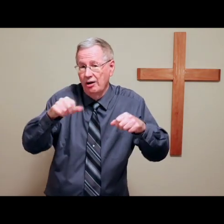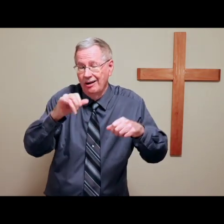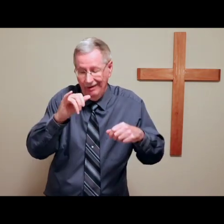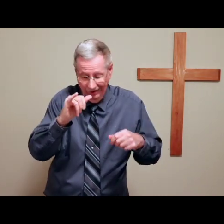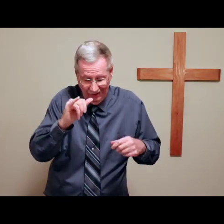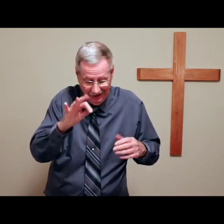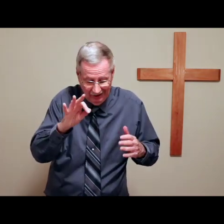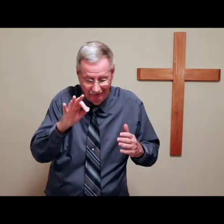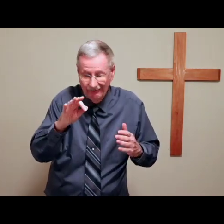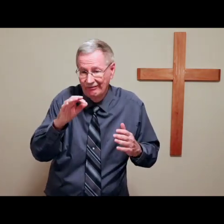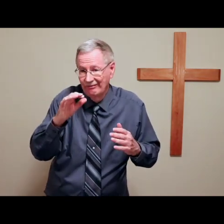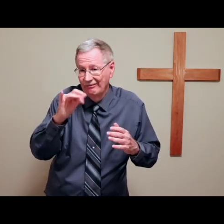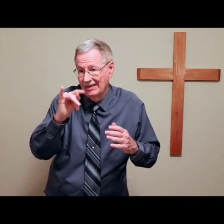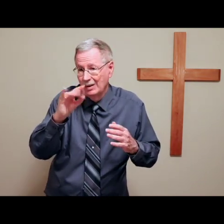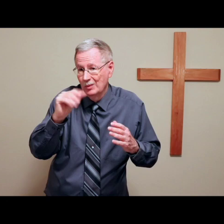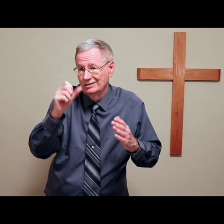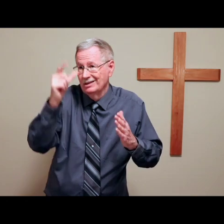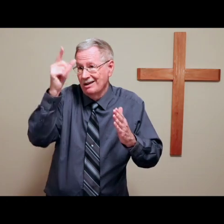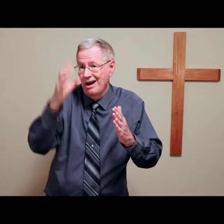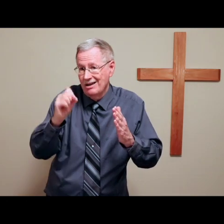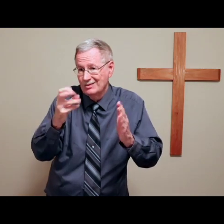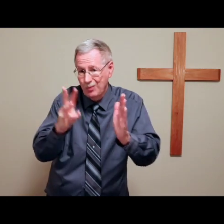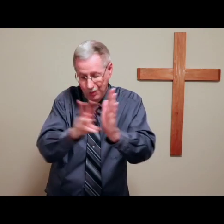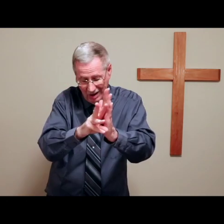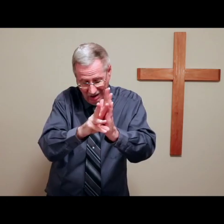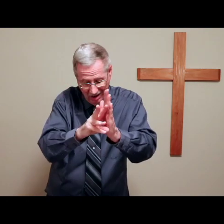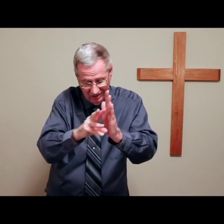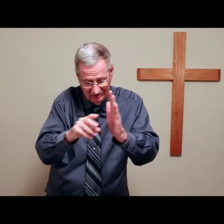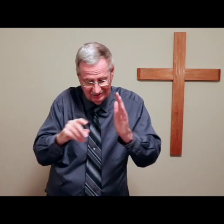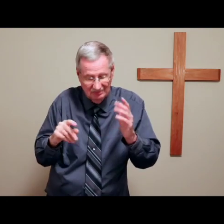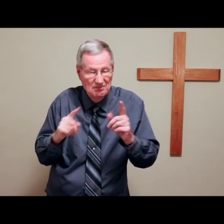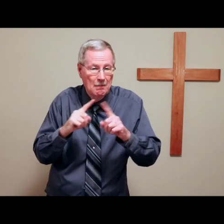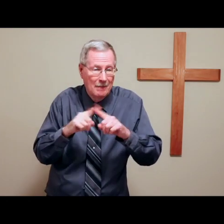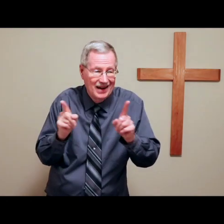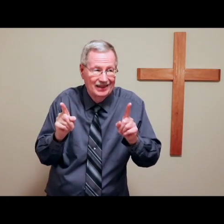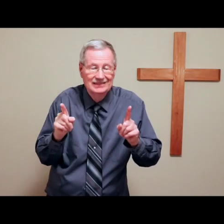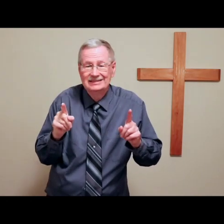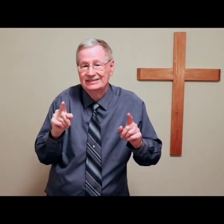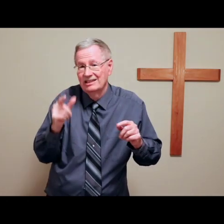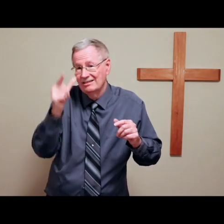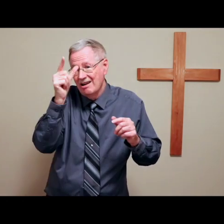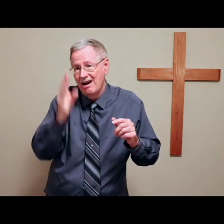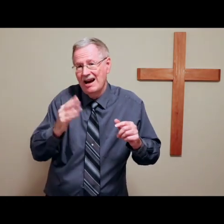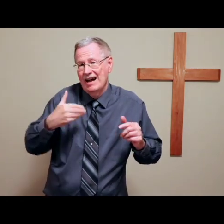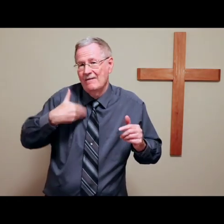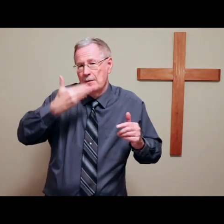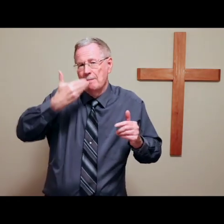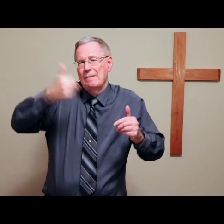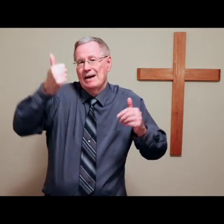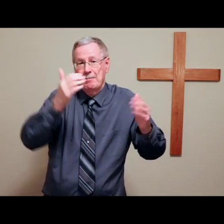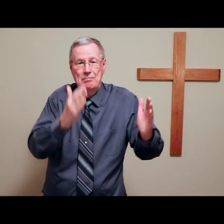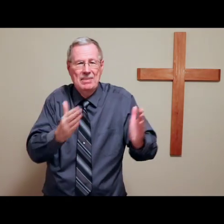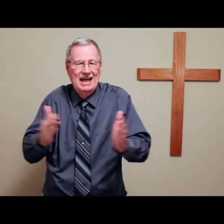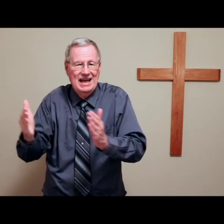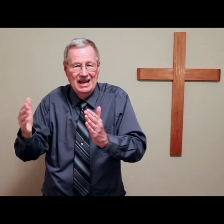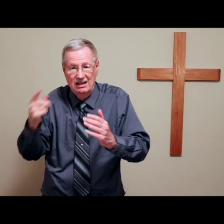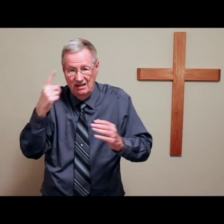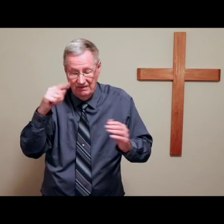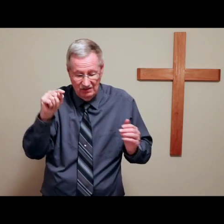and he could have got better if that was God's wish. But God had better plans for